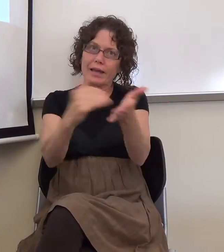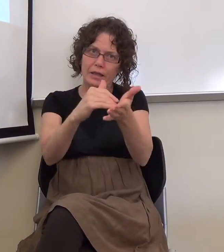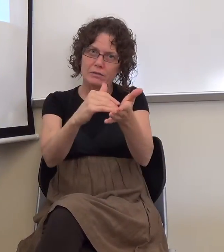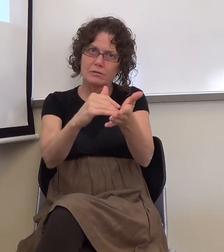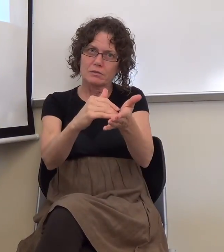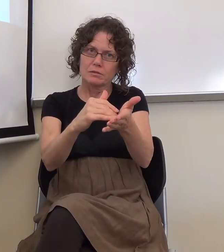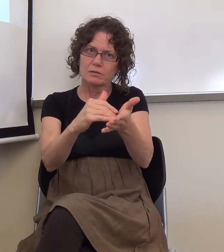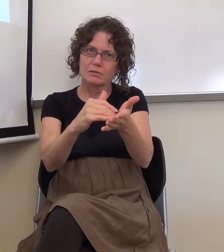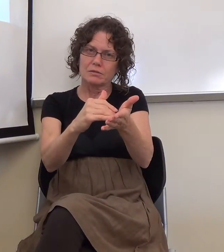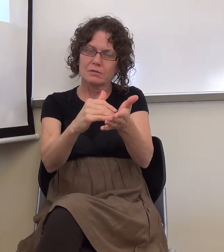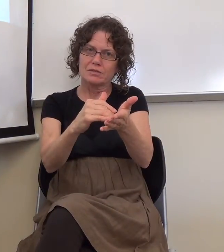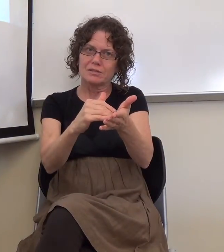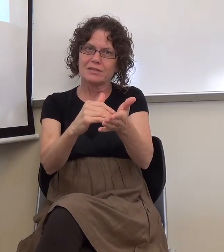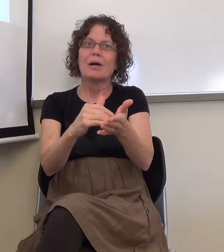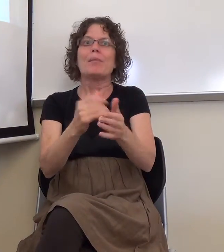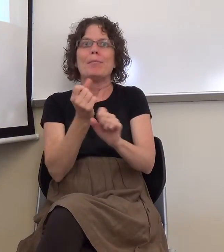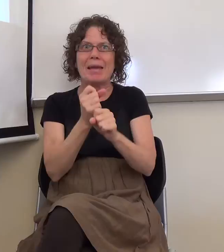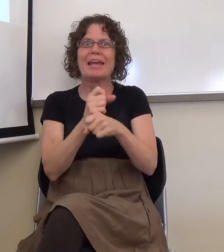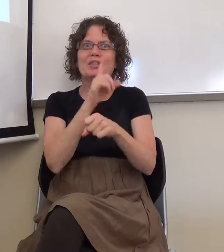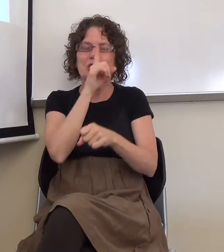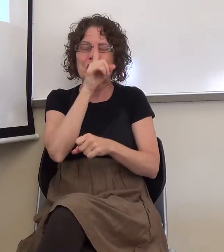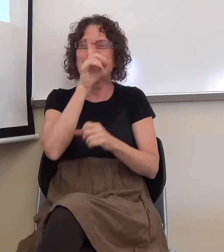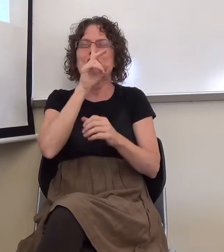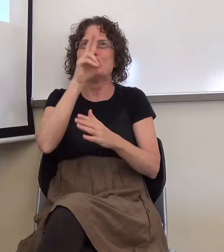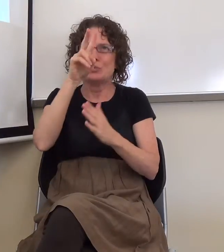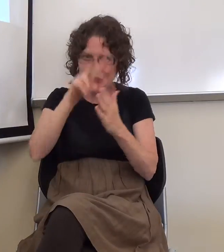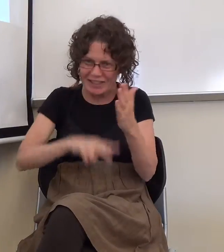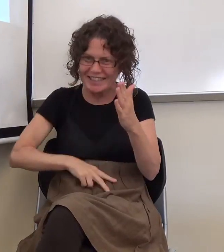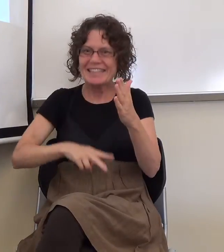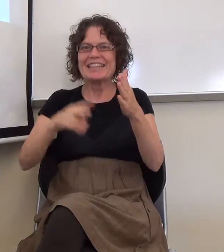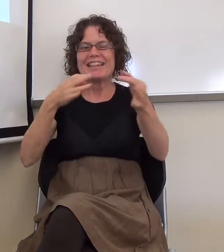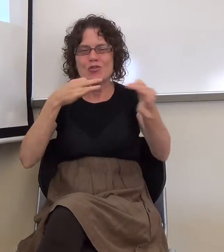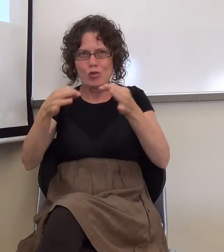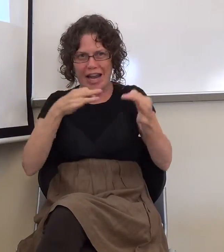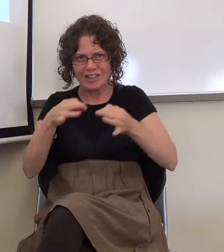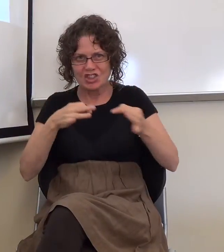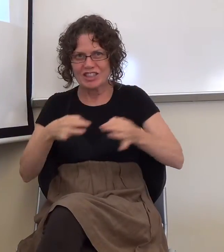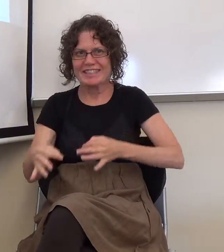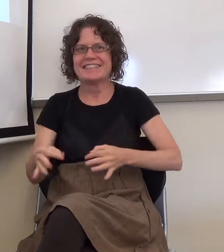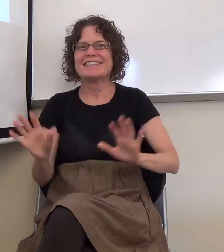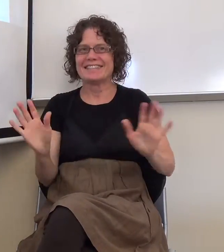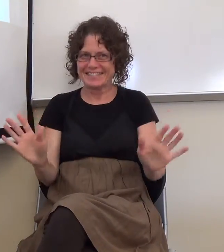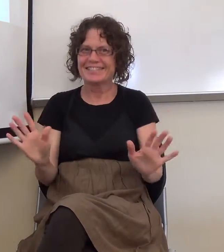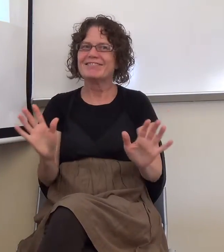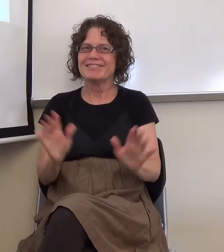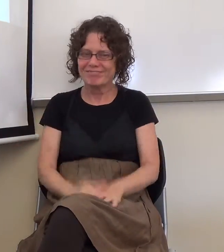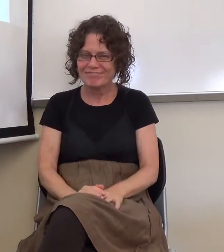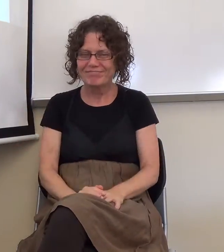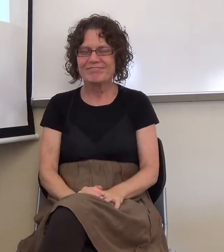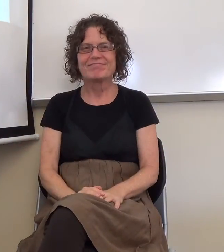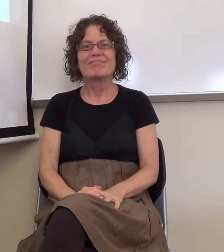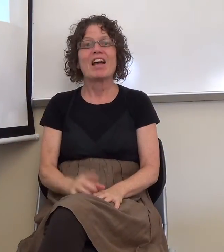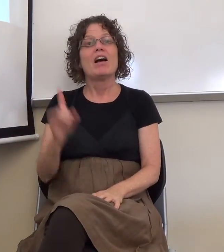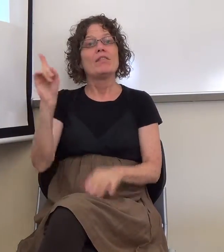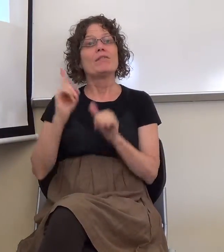keeps coming back to that. Be sure you read it. All right. So this first one